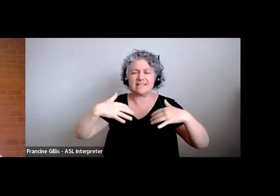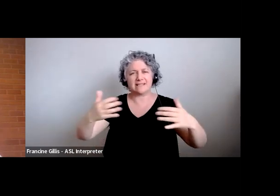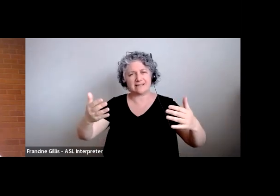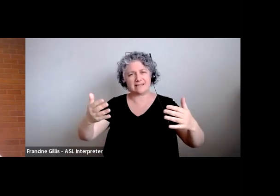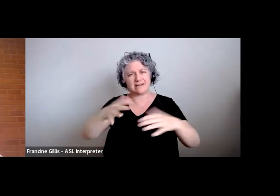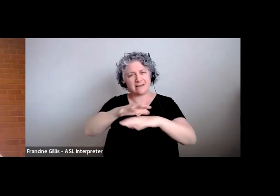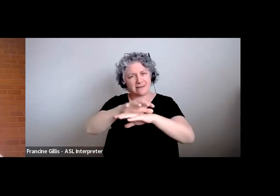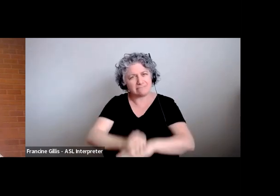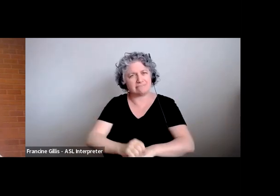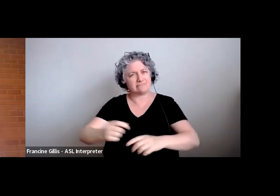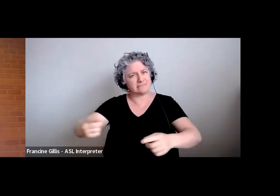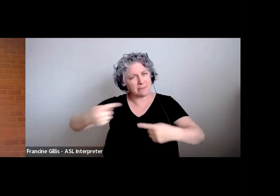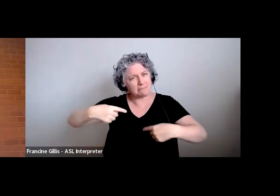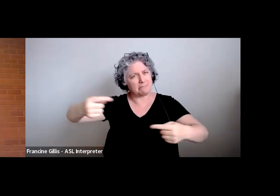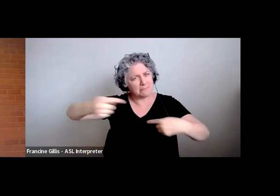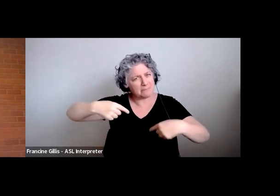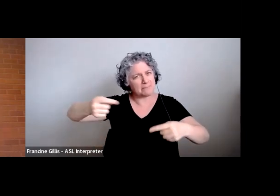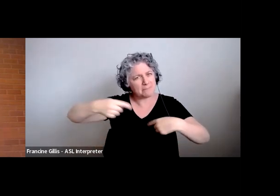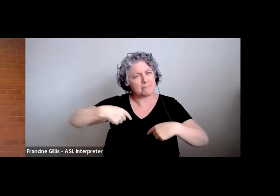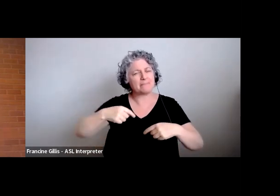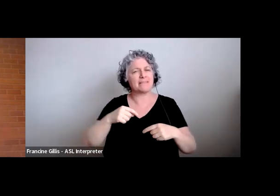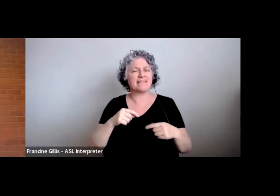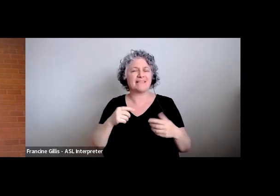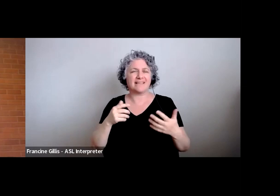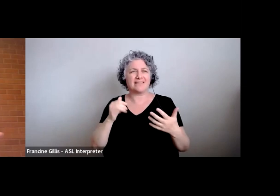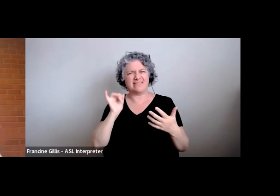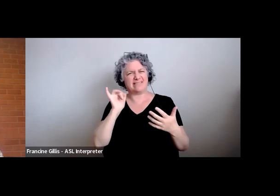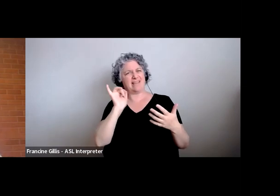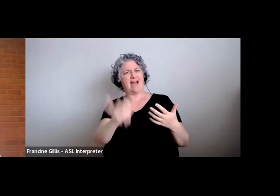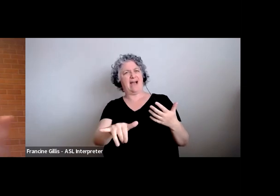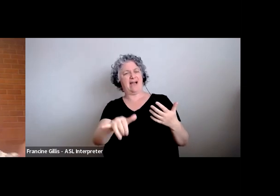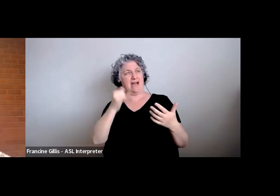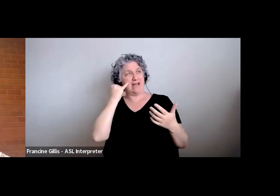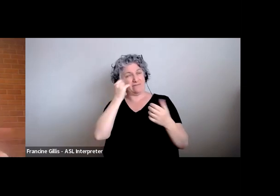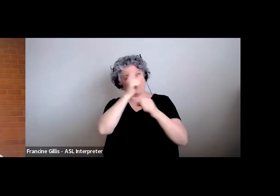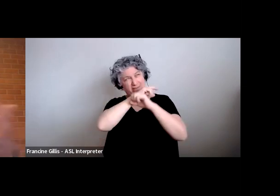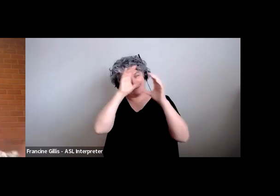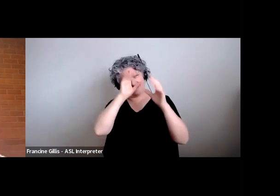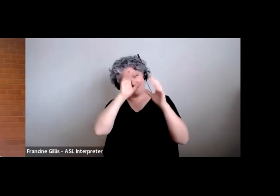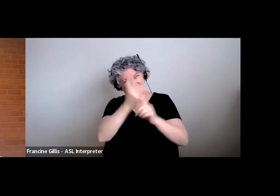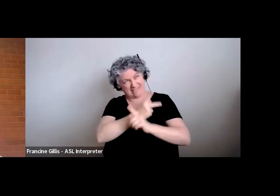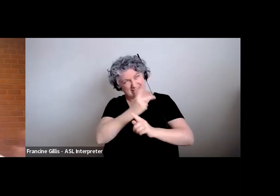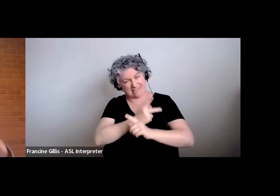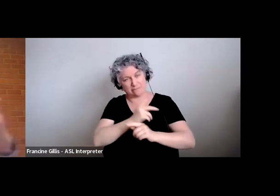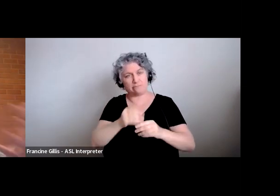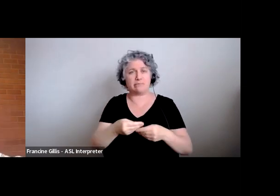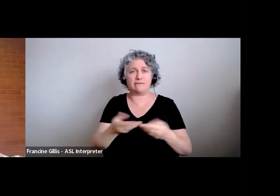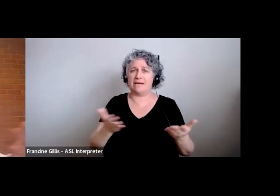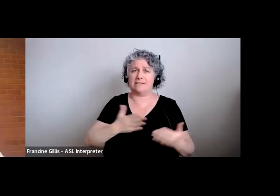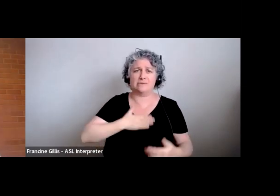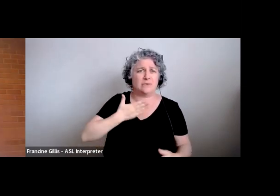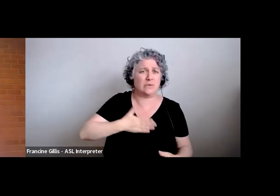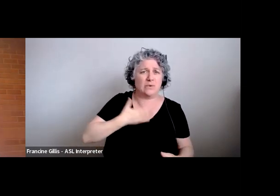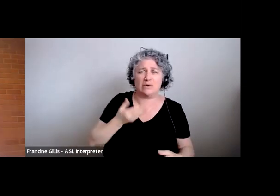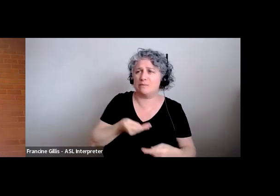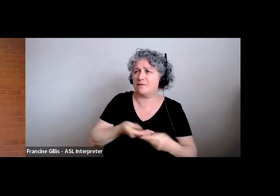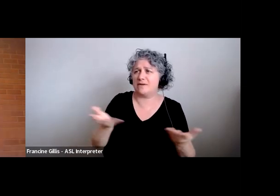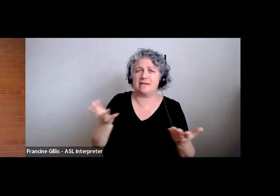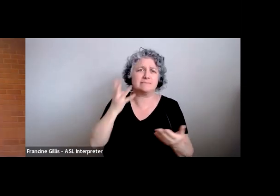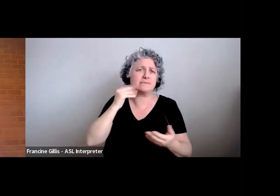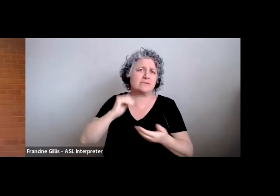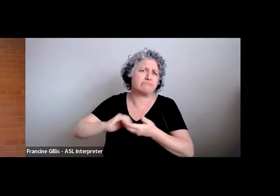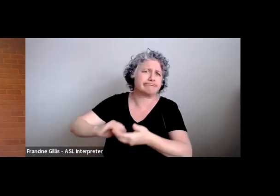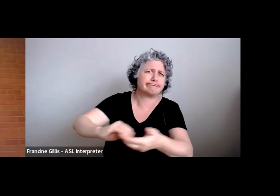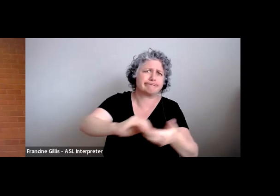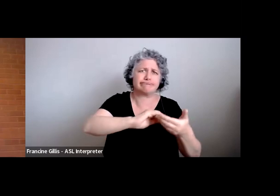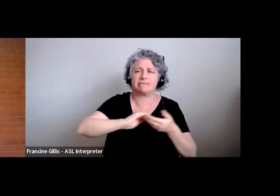to theater, if we can do that by providing joy, or providing that kind of experience,